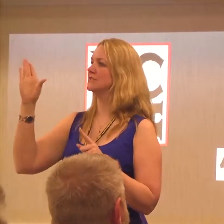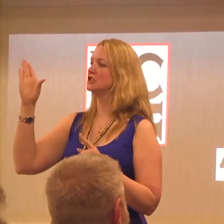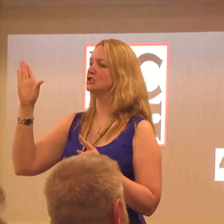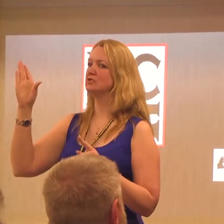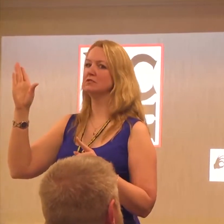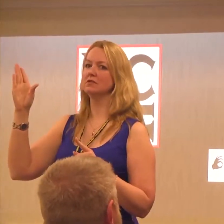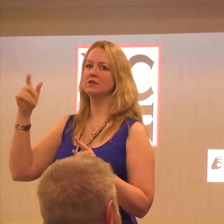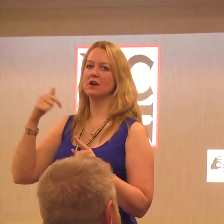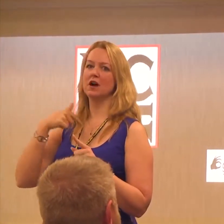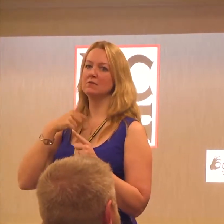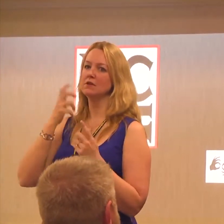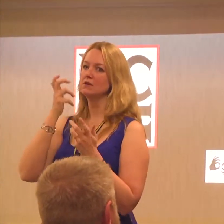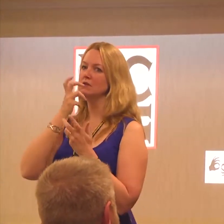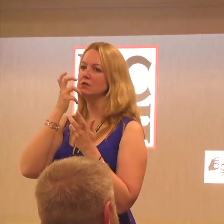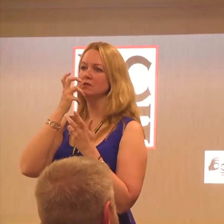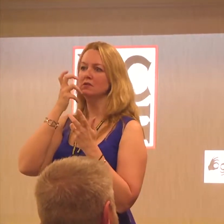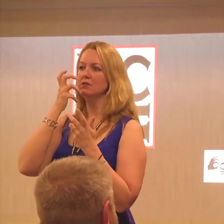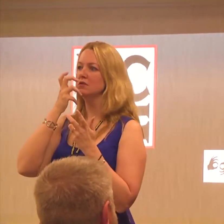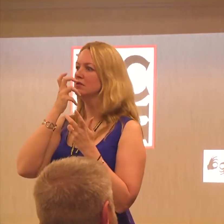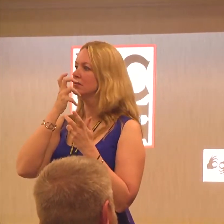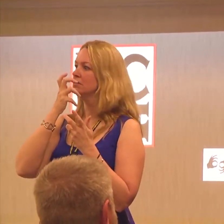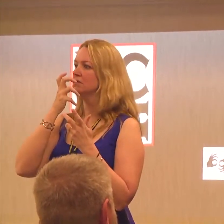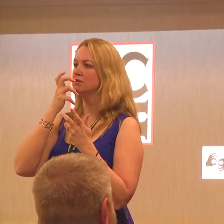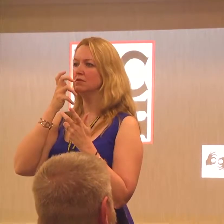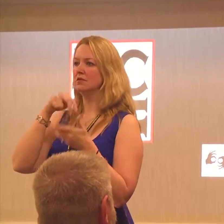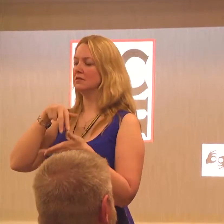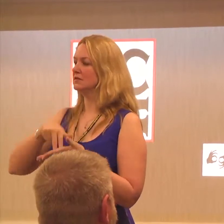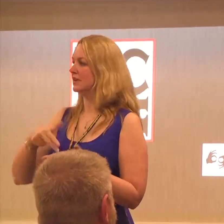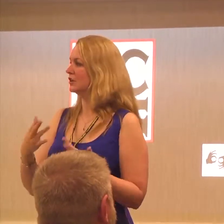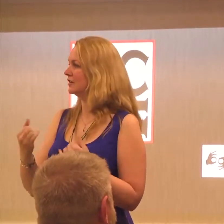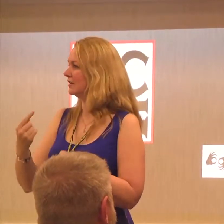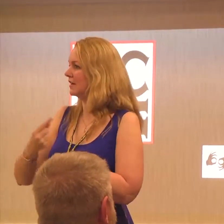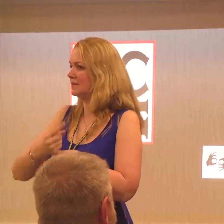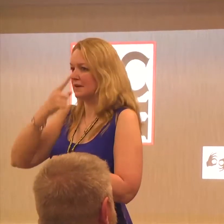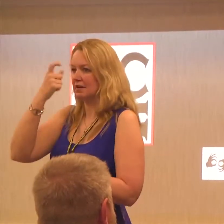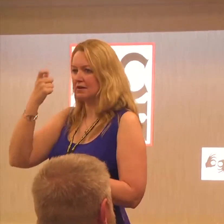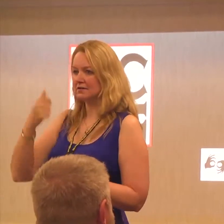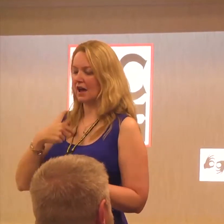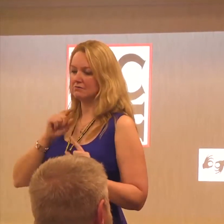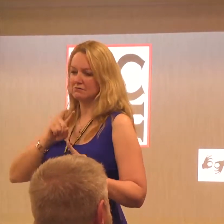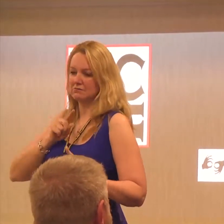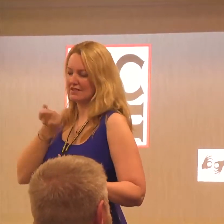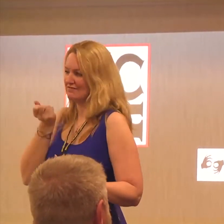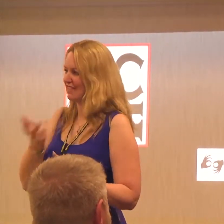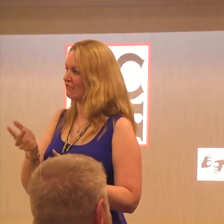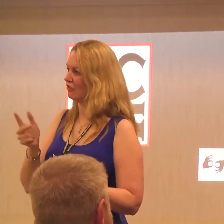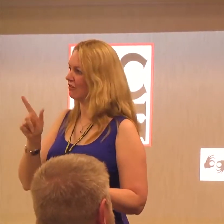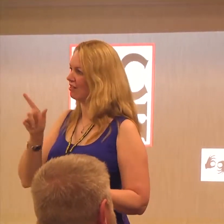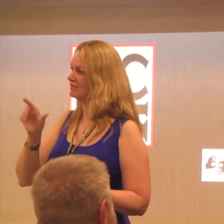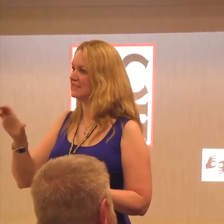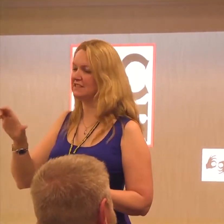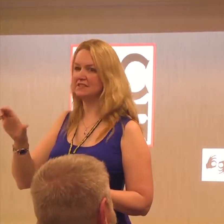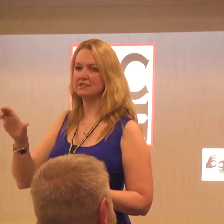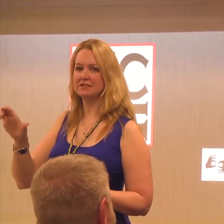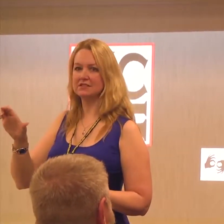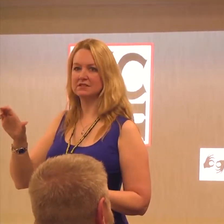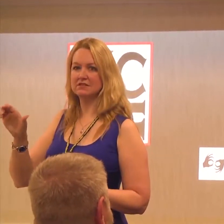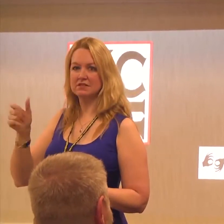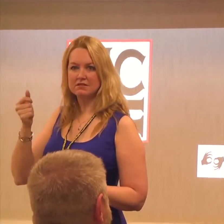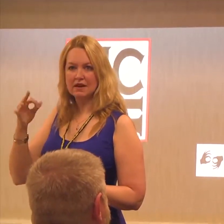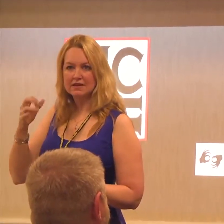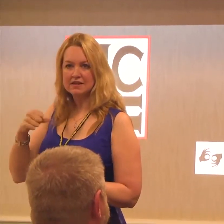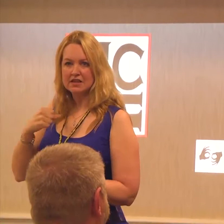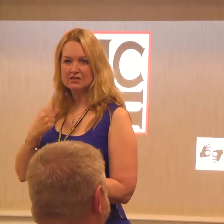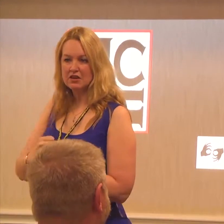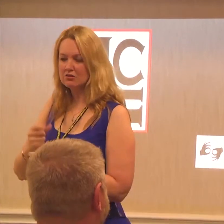I'm amazed to stand before you because I've been to several of the LLCs, and 19 years it's